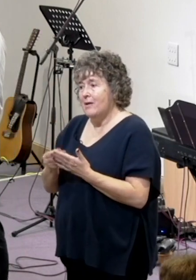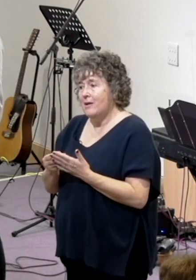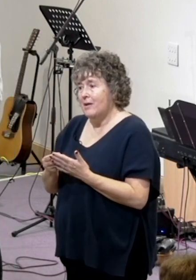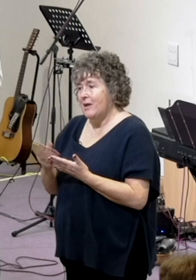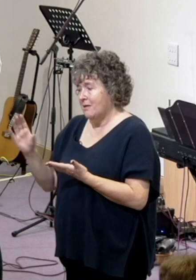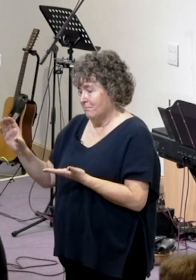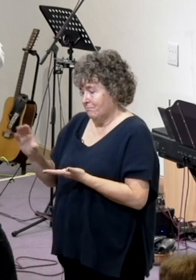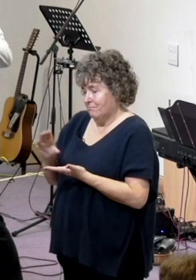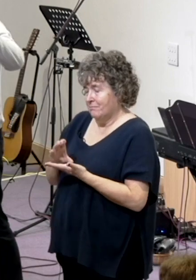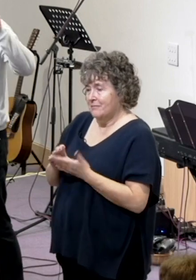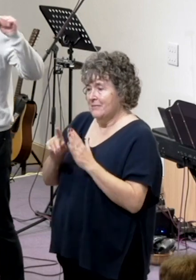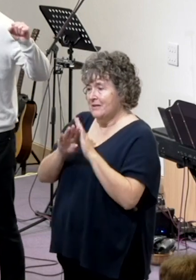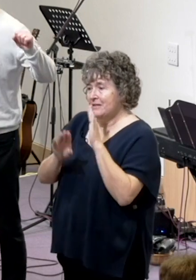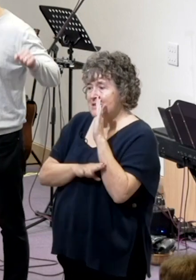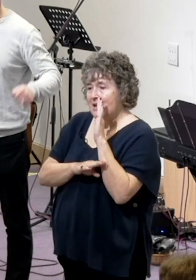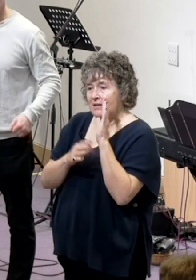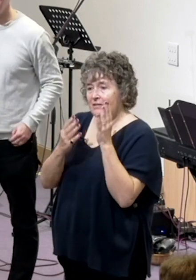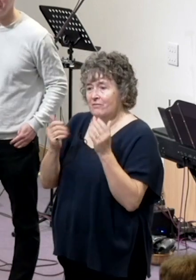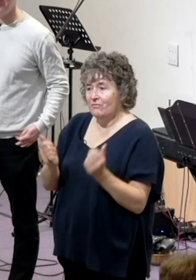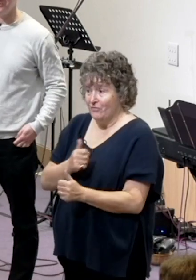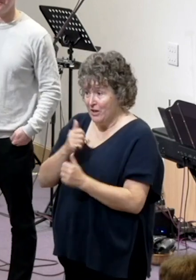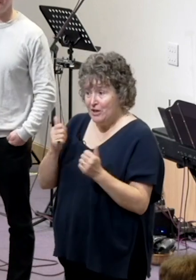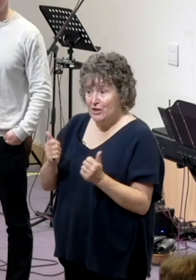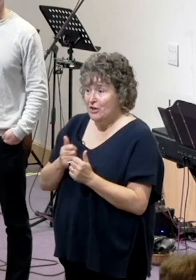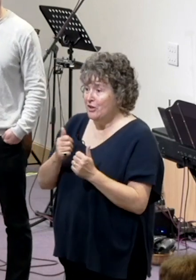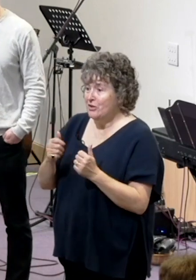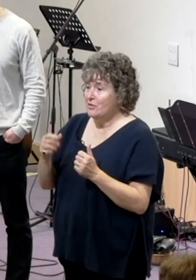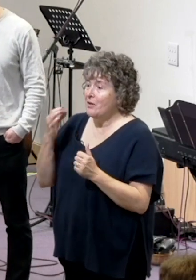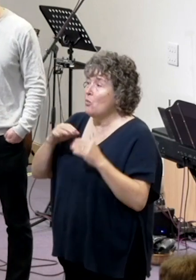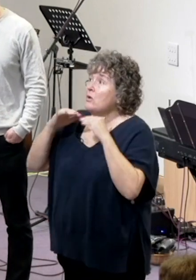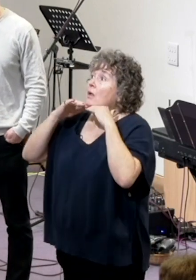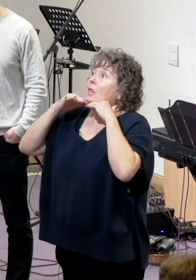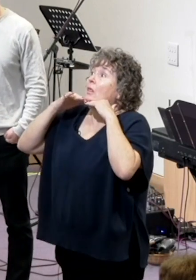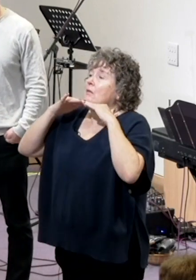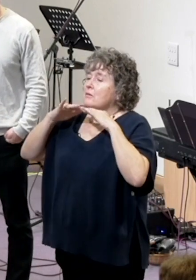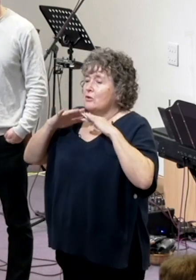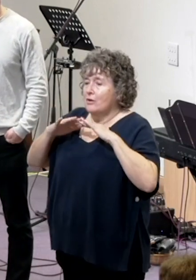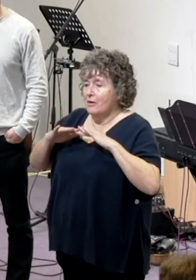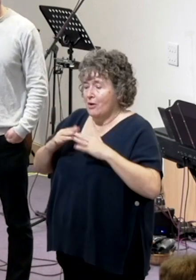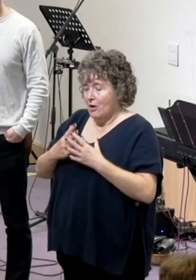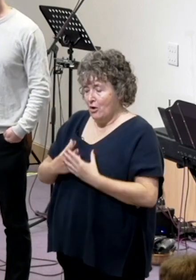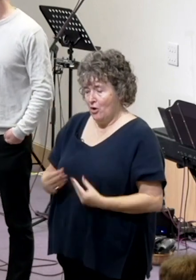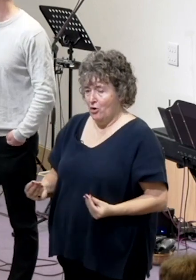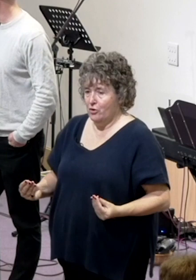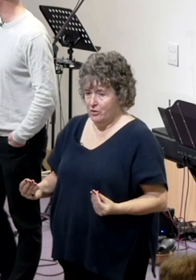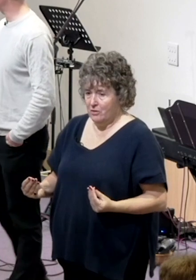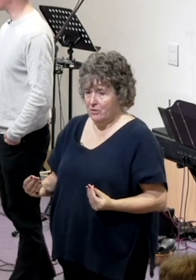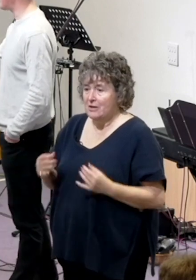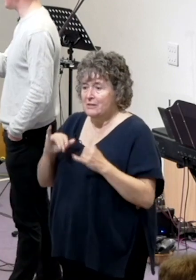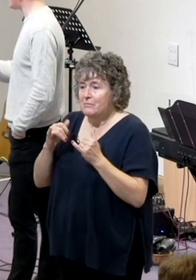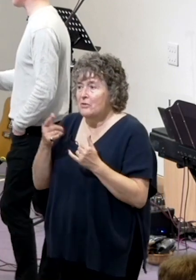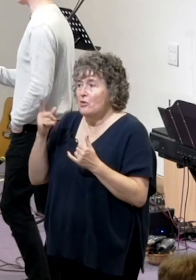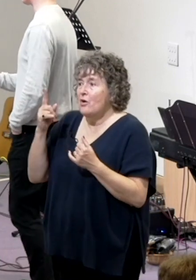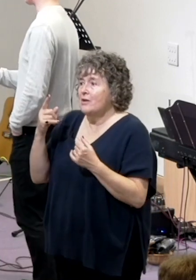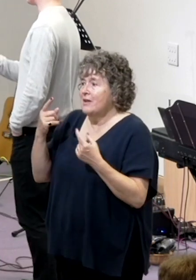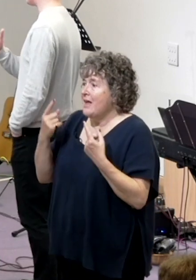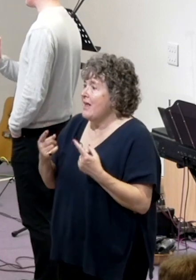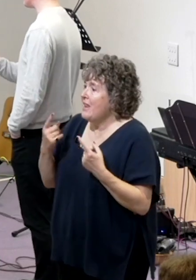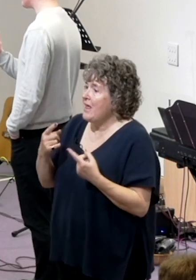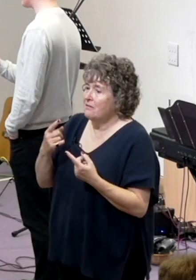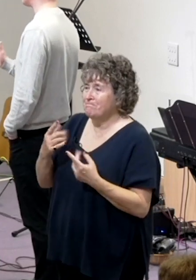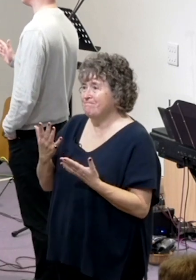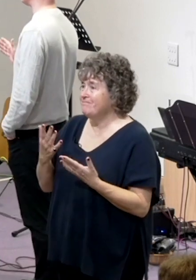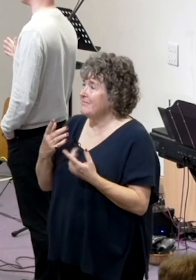debt, and God rescued them out of that floodwater of debt. You see, sometimes God allows us to